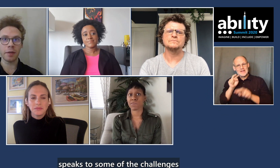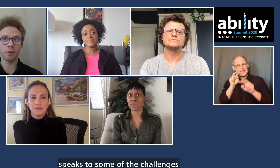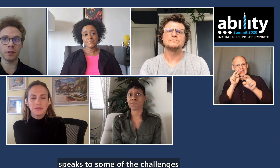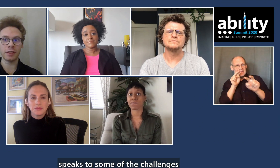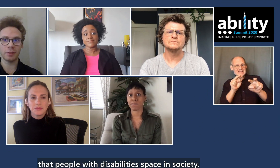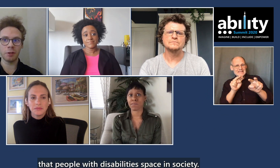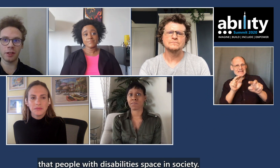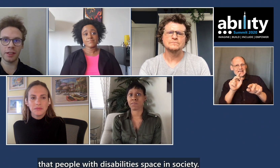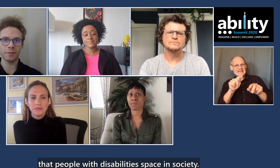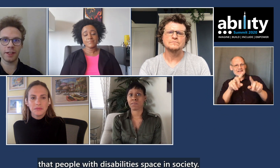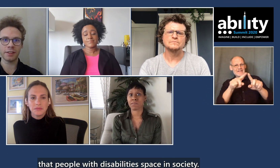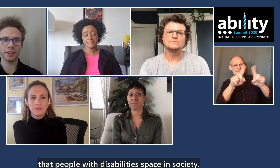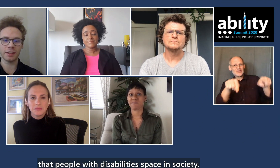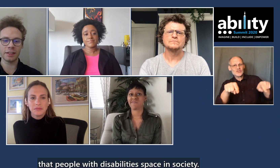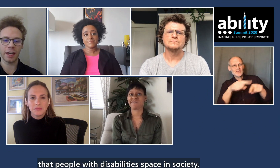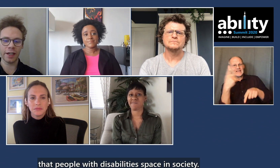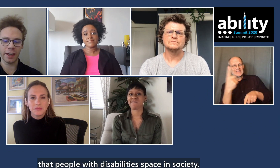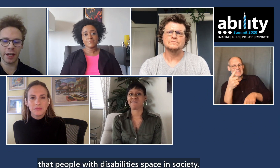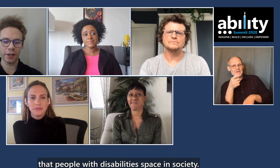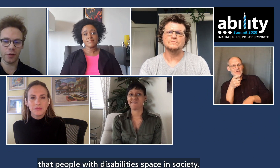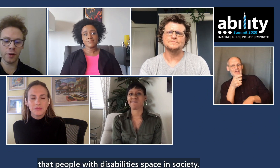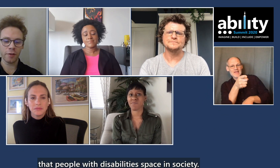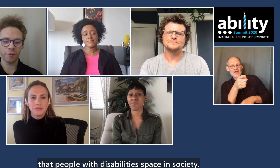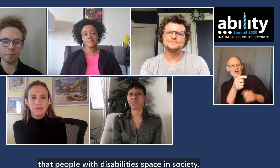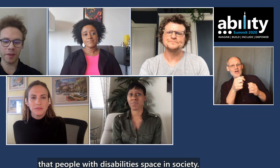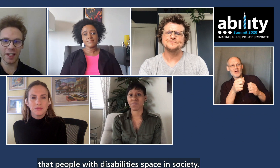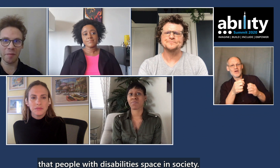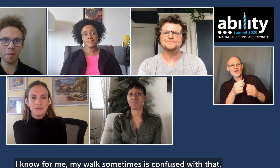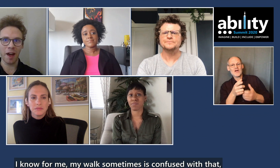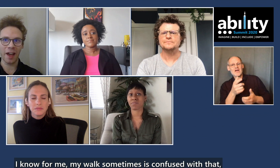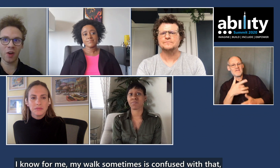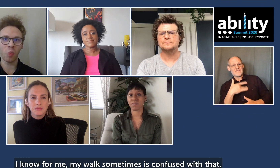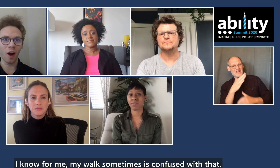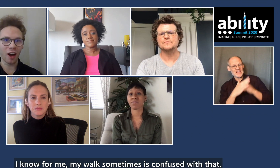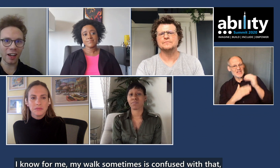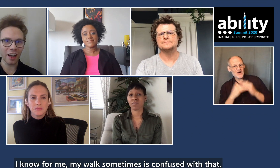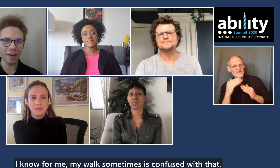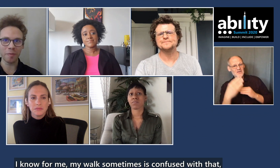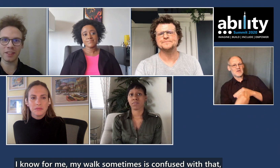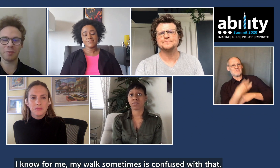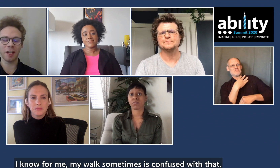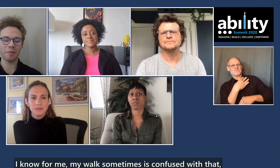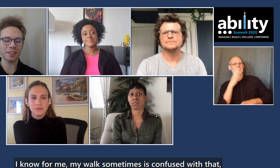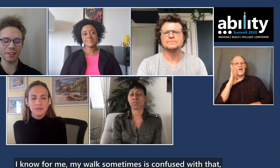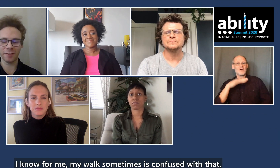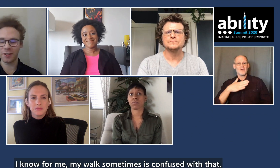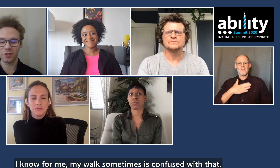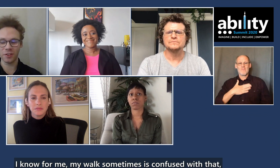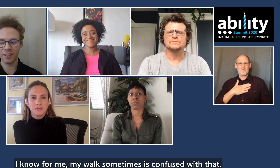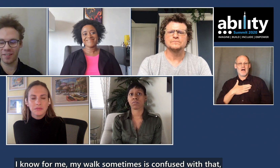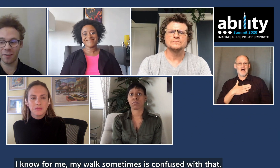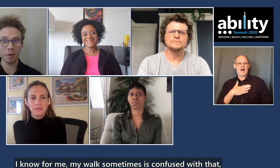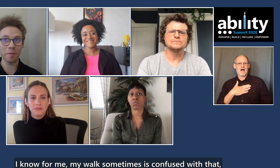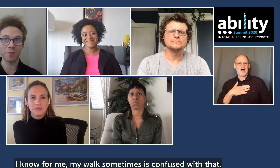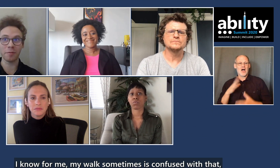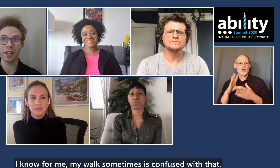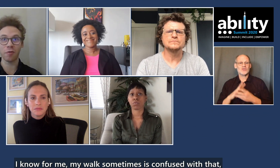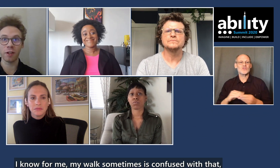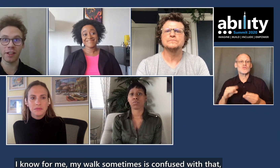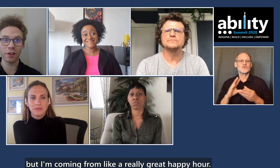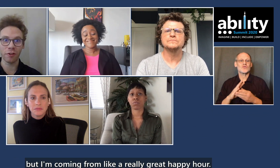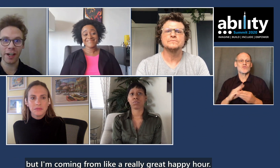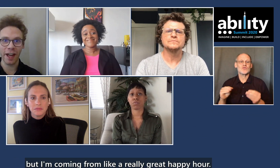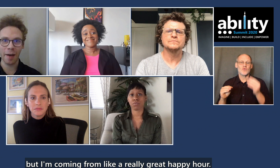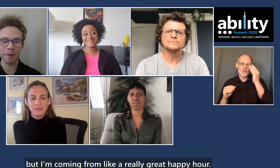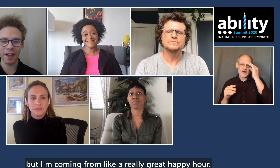that people with disabilities face in society. I know for me, my walk sometimes is confused with if I'm coming from